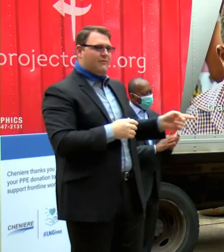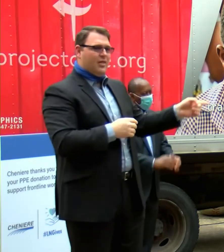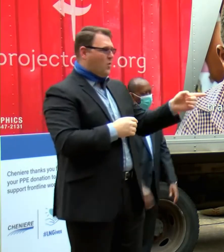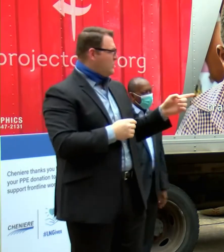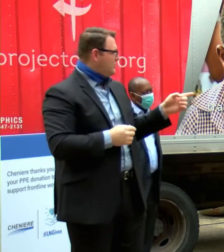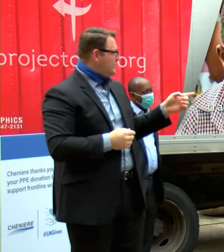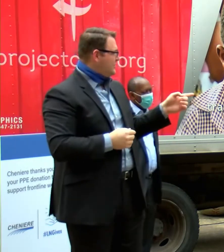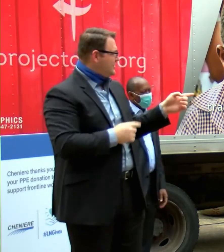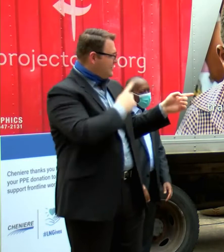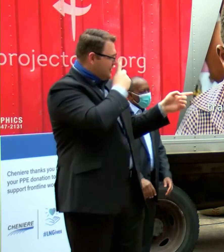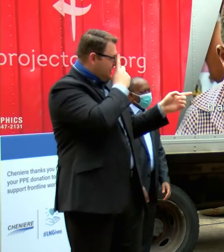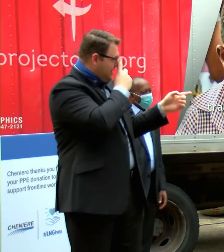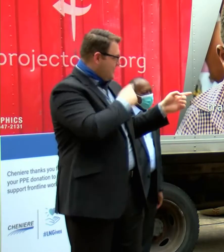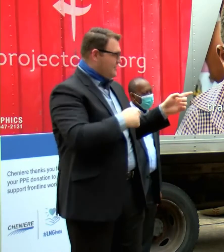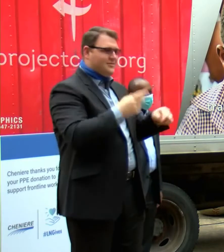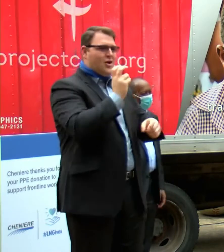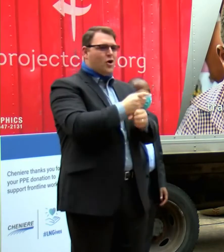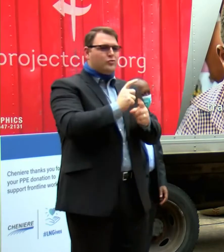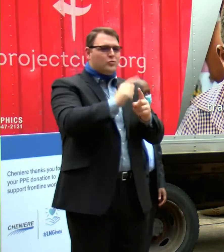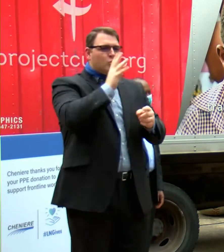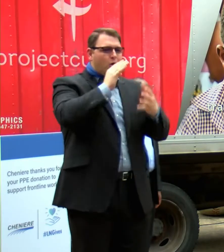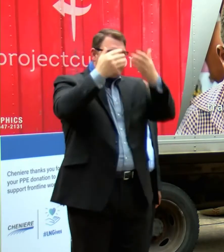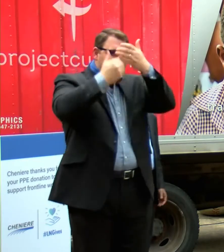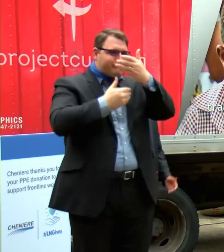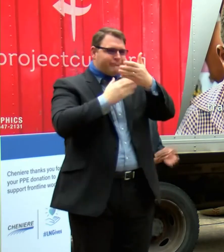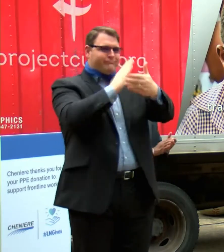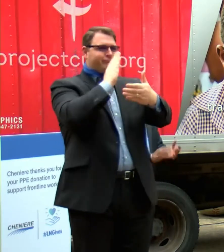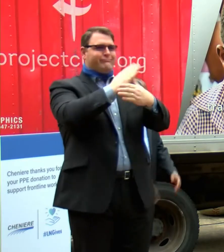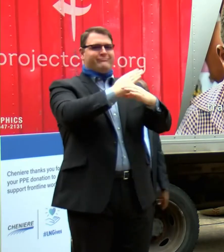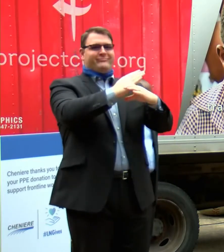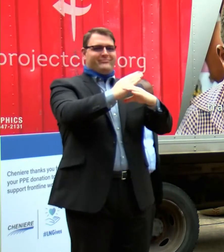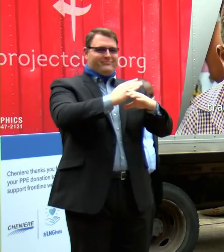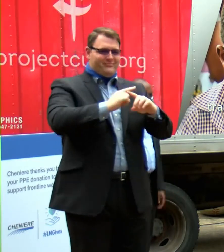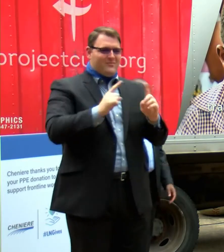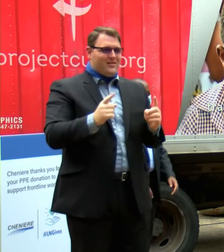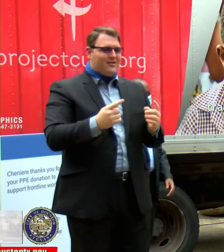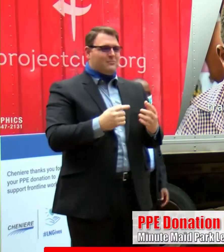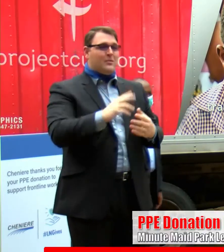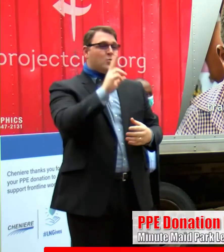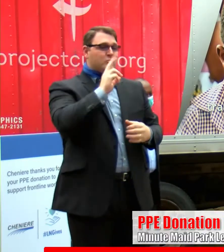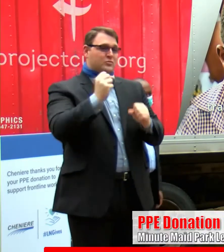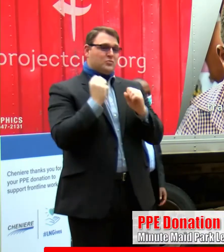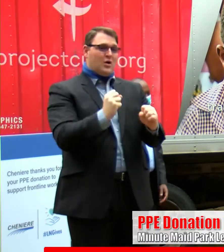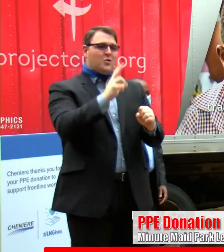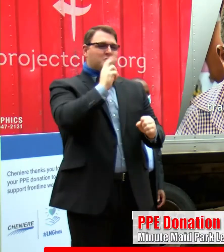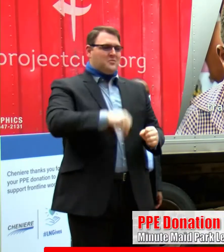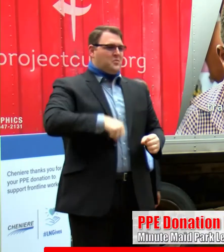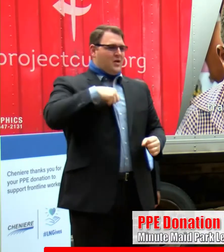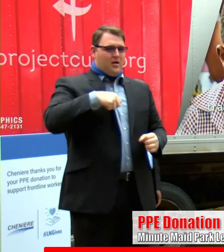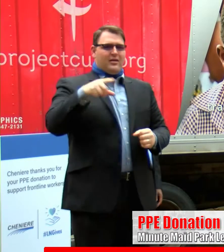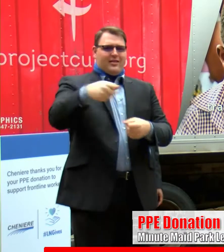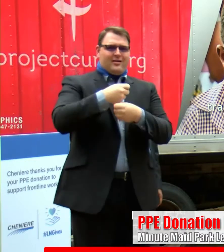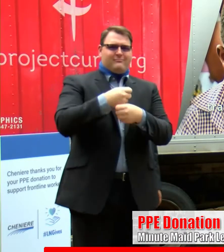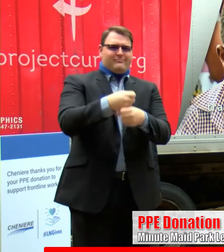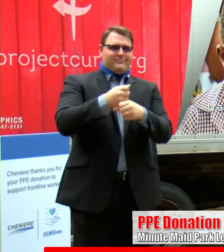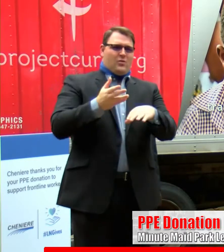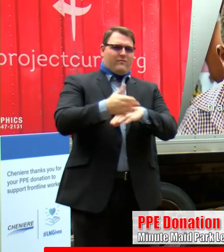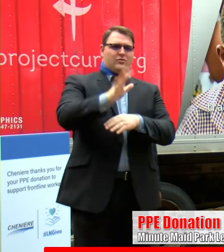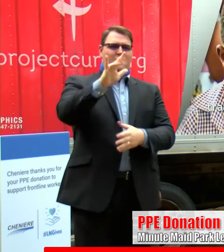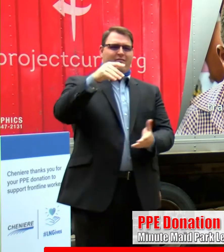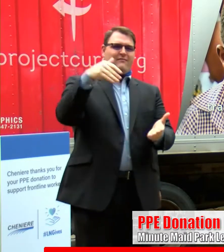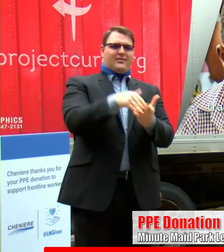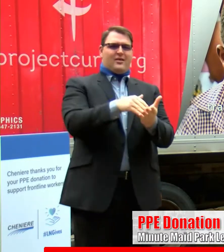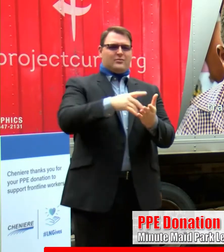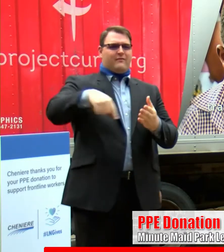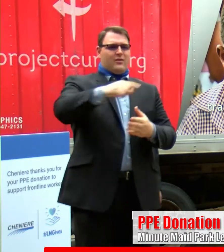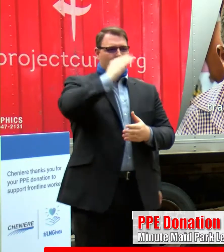wearing it, but they're the face mask. Houston strong, and certainly Houston proud. But they've produced over 25,000 of